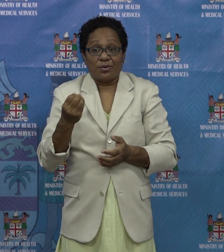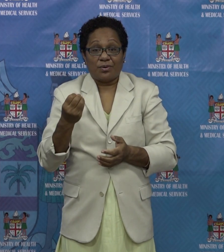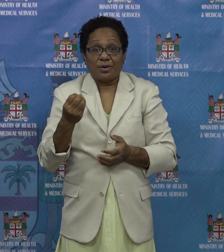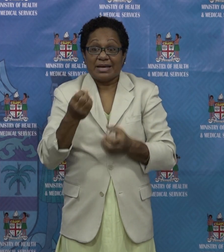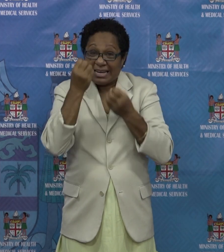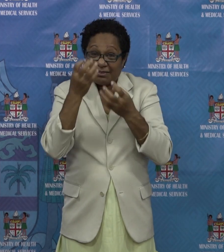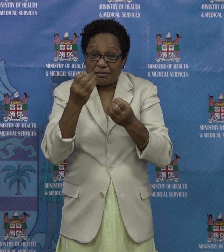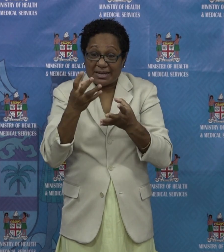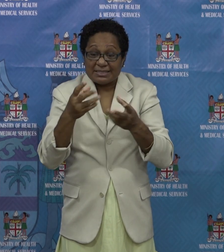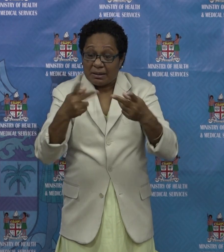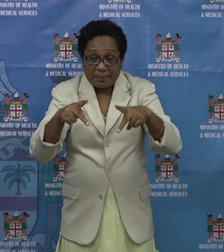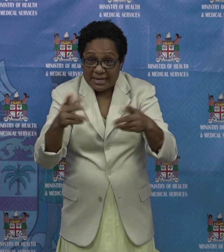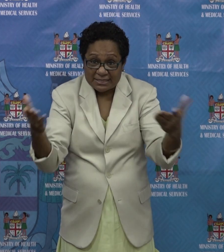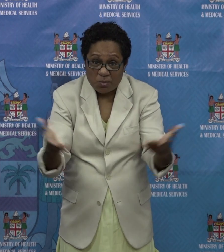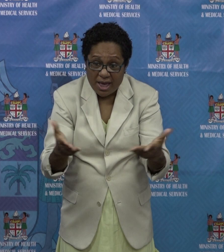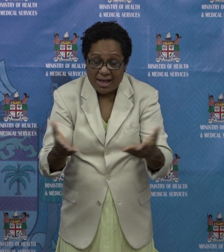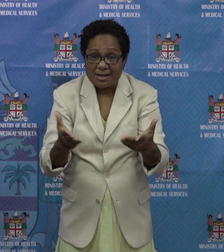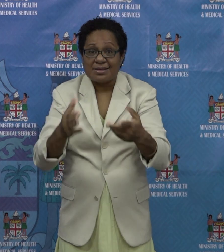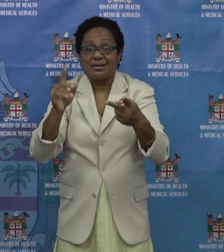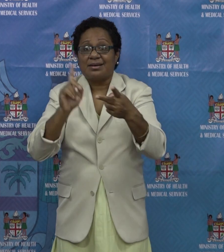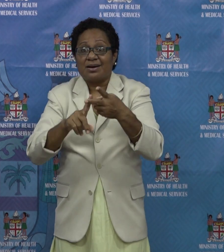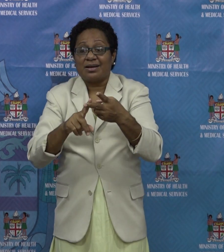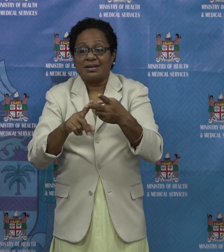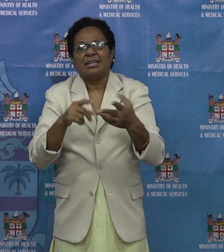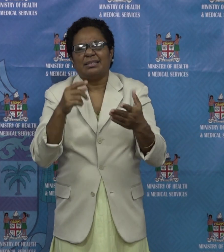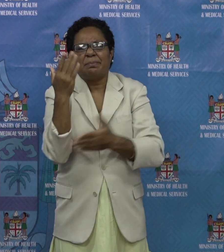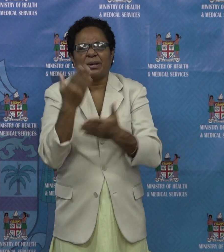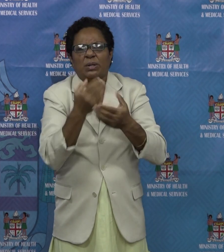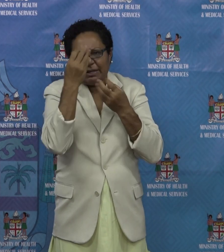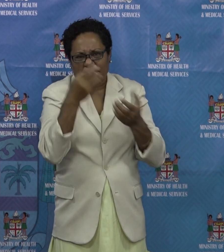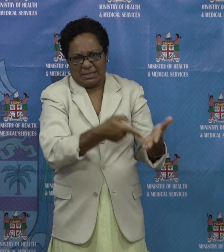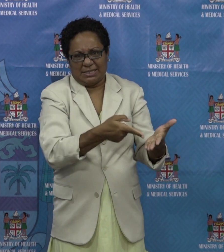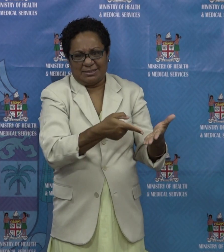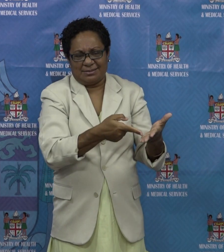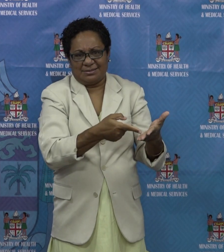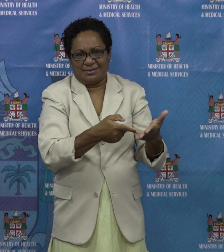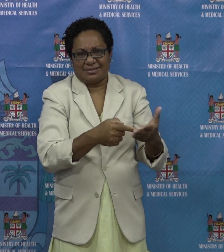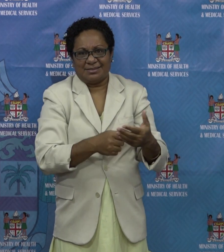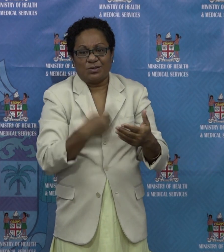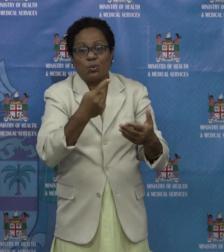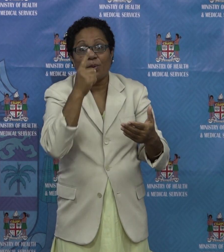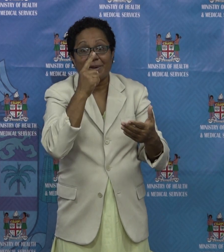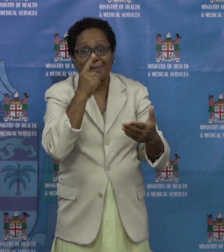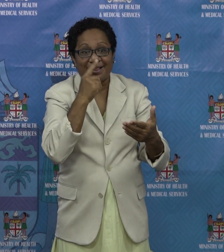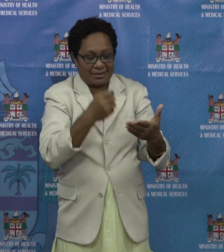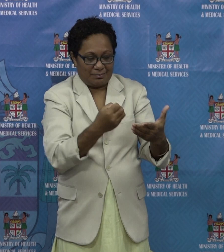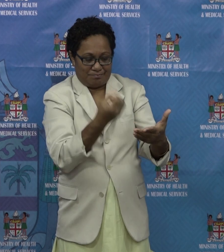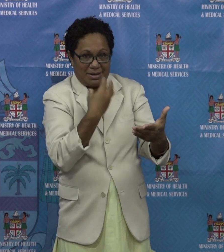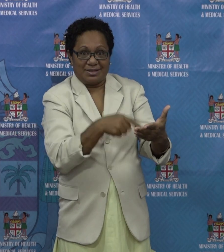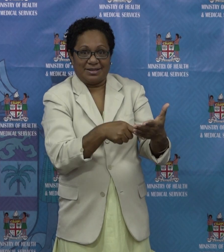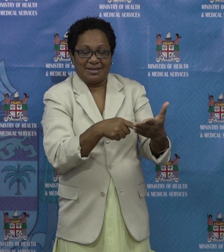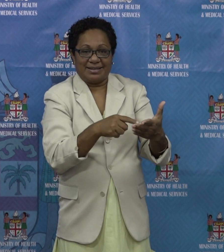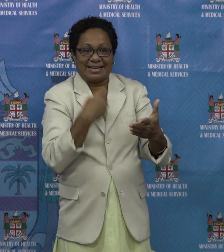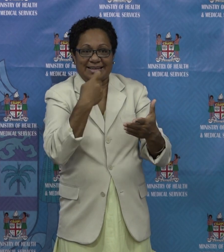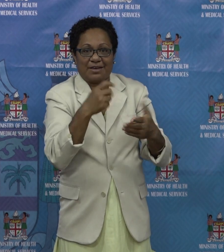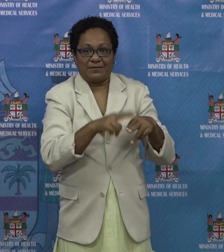that is dependent on the distribution of the contacts. And as I see it, one of the reasons